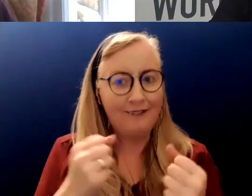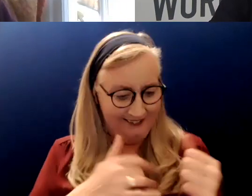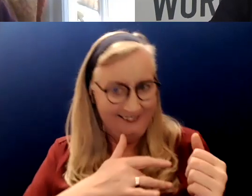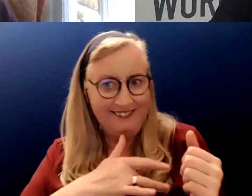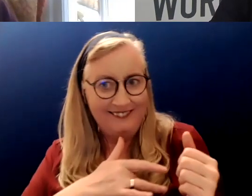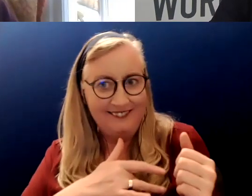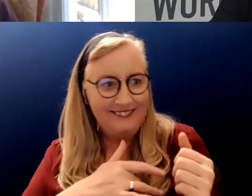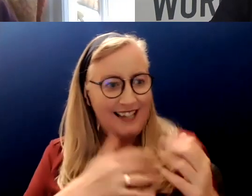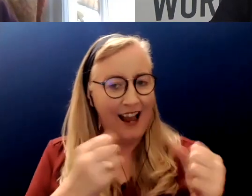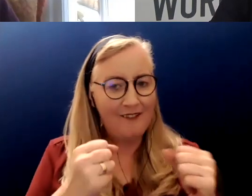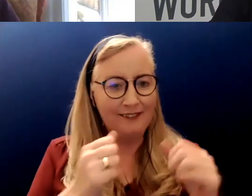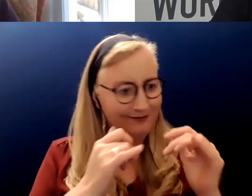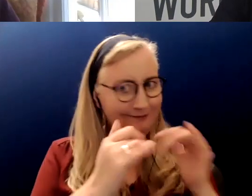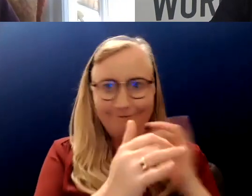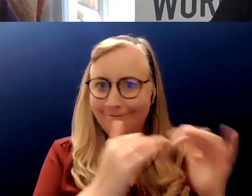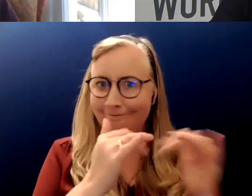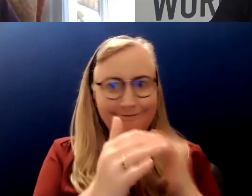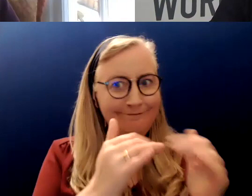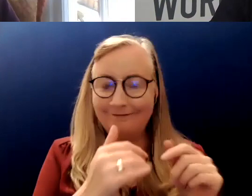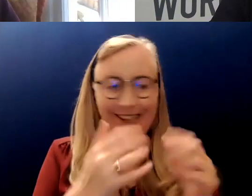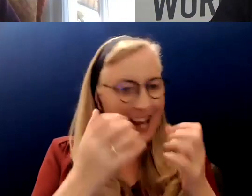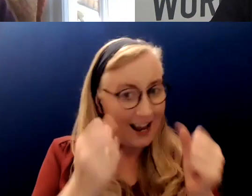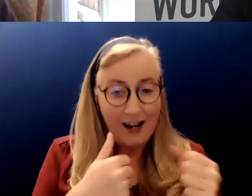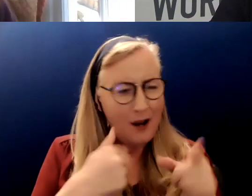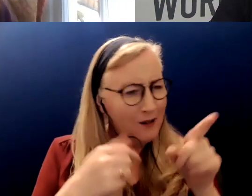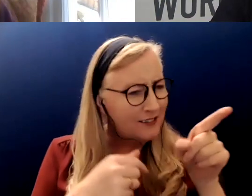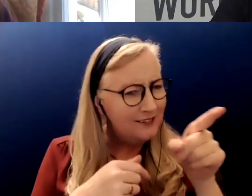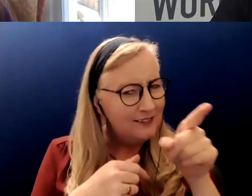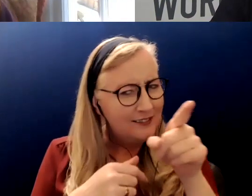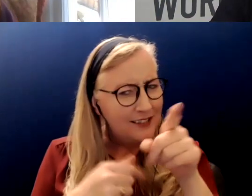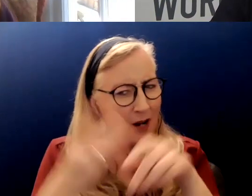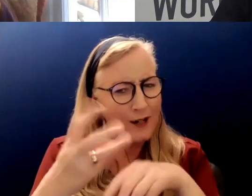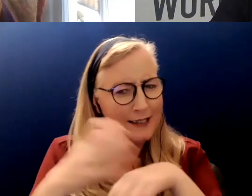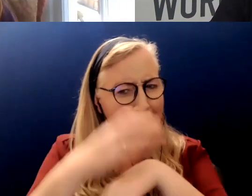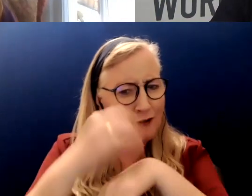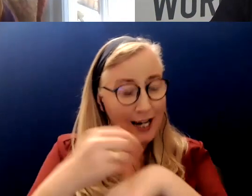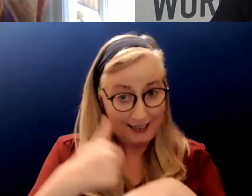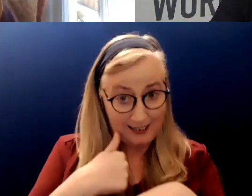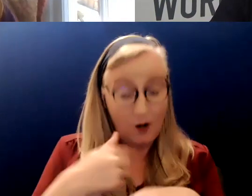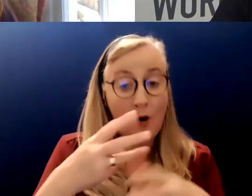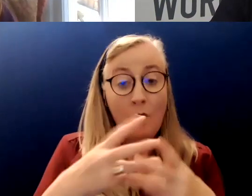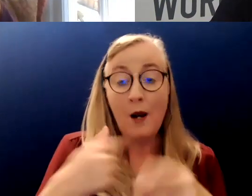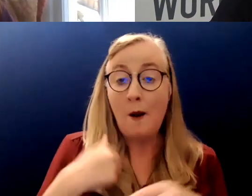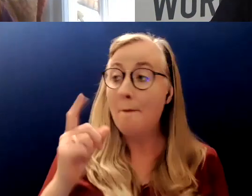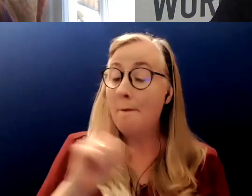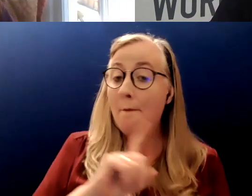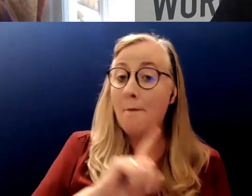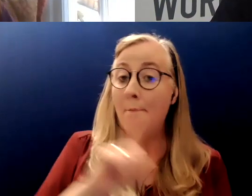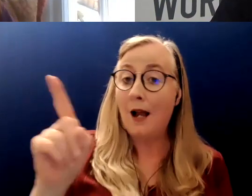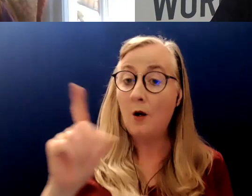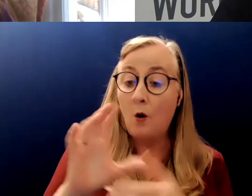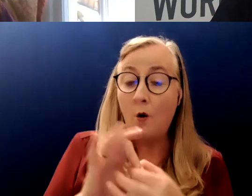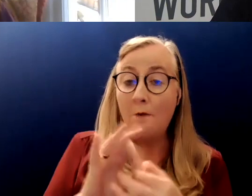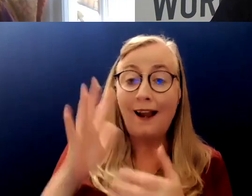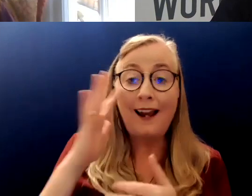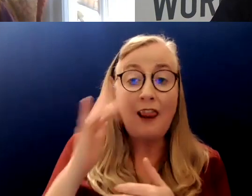feeling of something that I wanted to continue and carry with me when I went back home to California.